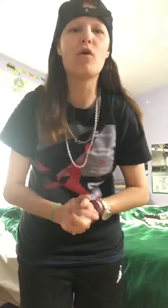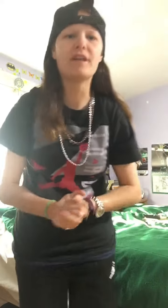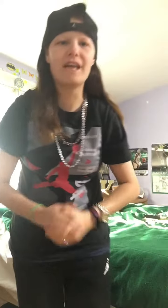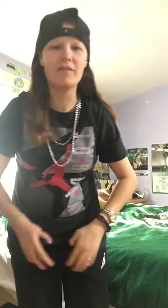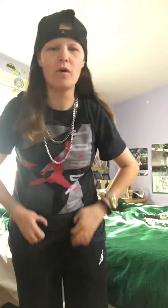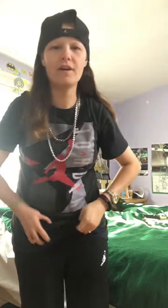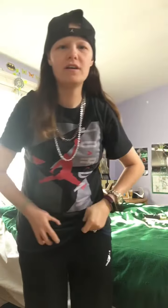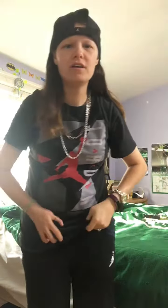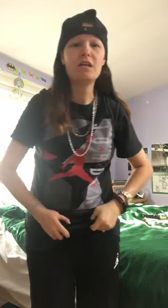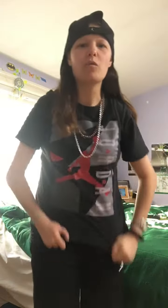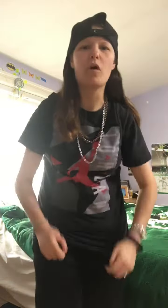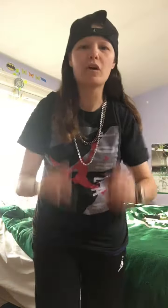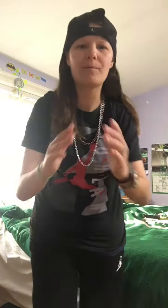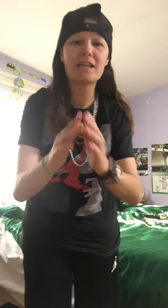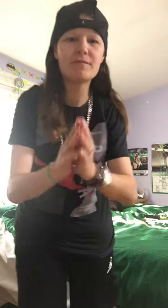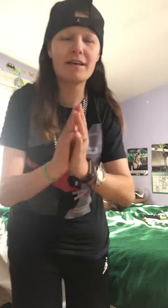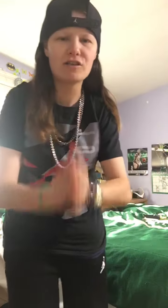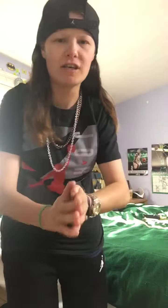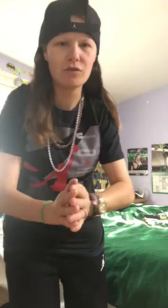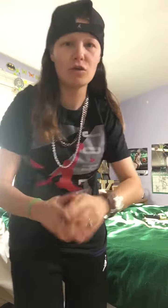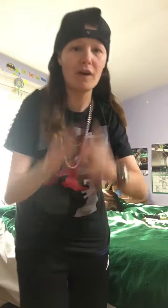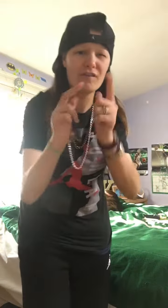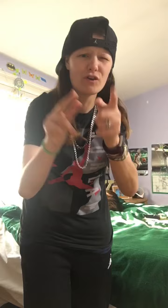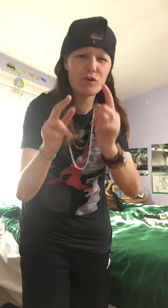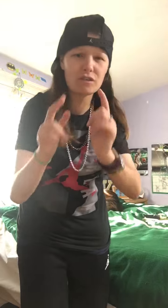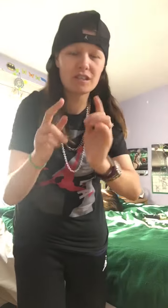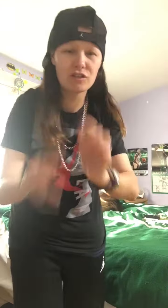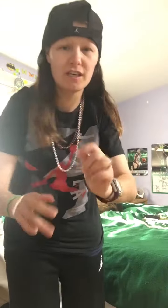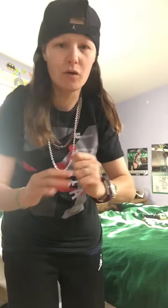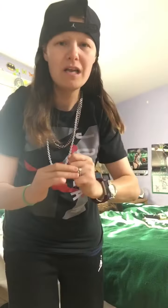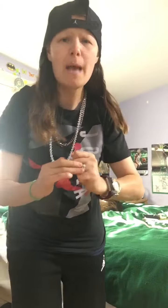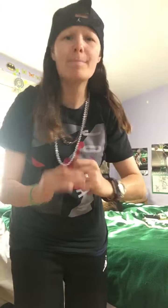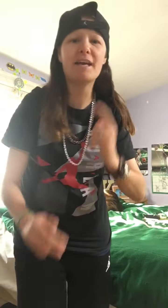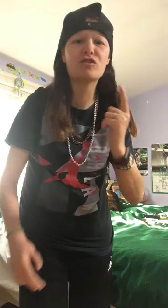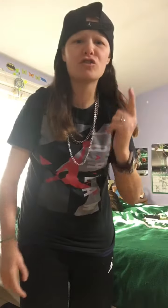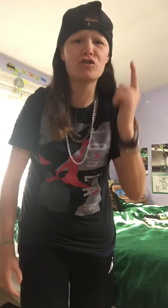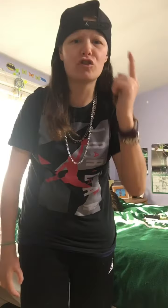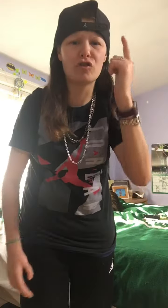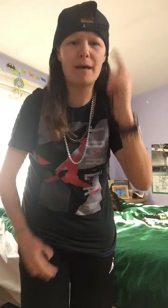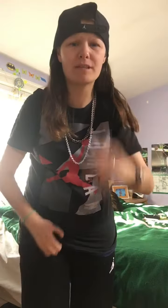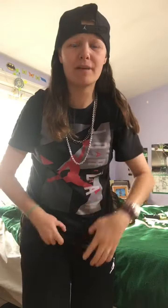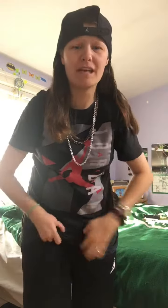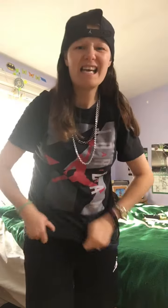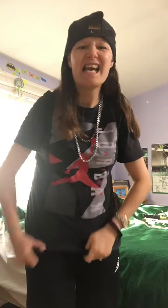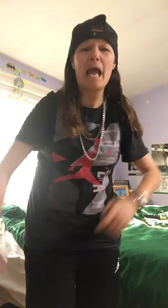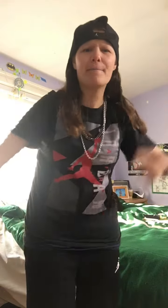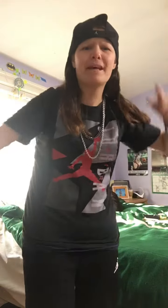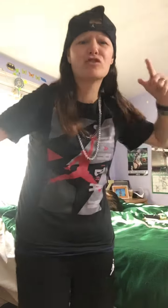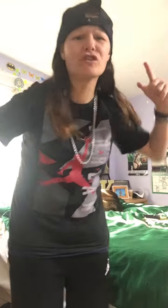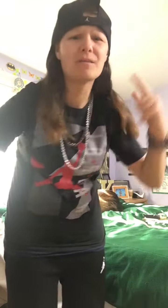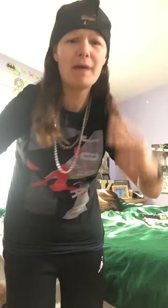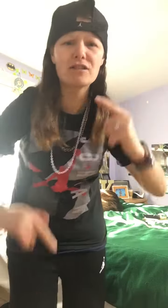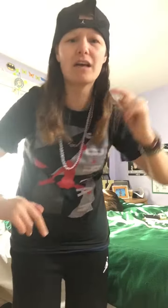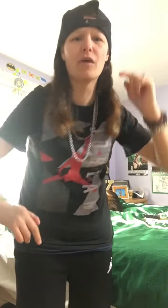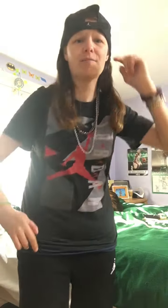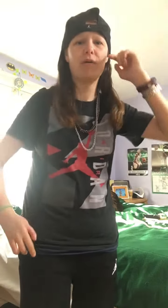Good morning, everyone. Welcome back to my channel. So if you're new to the channel, make sure you subscribe to me and make sure you smash that like